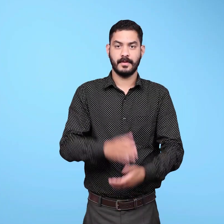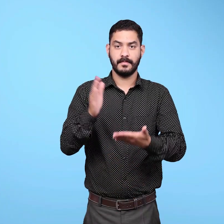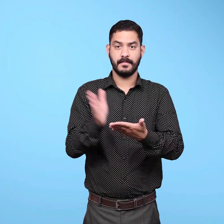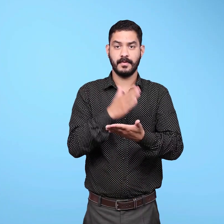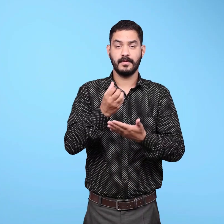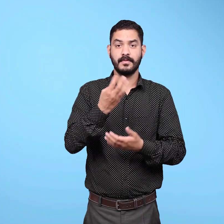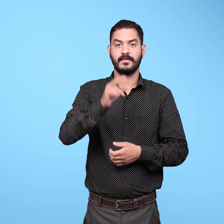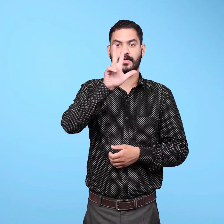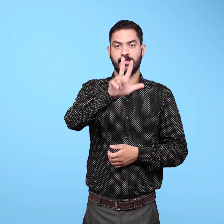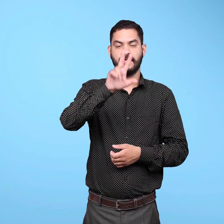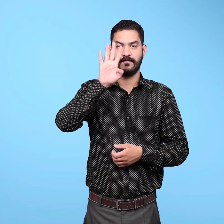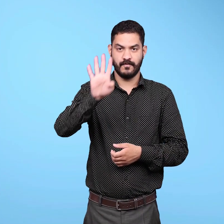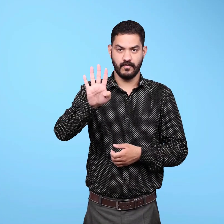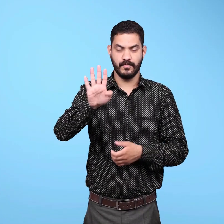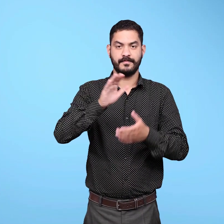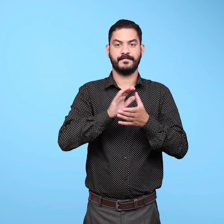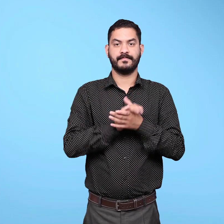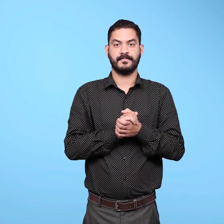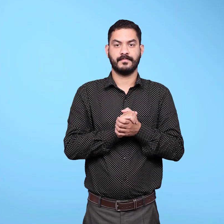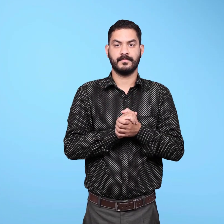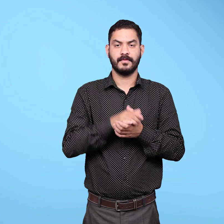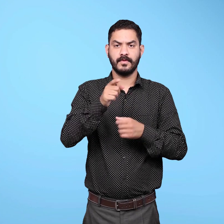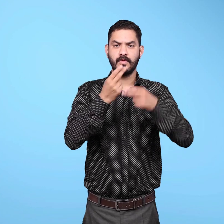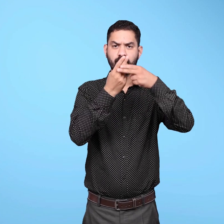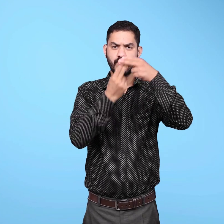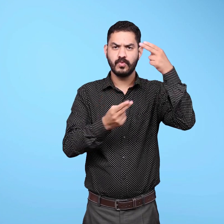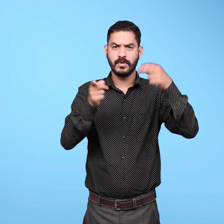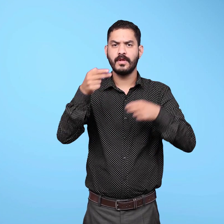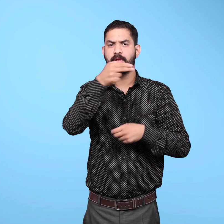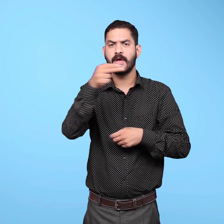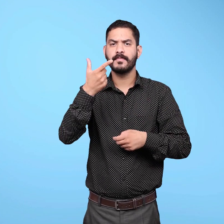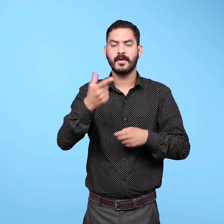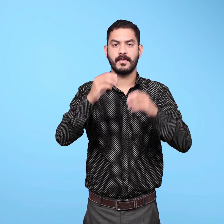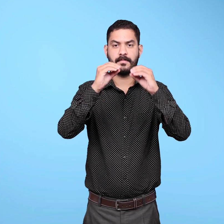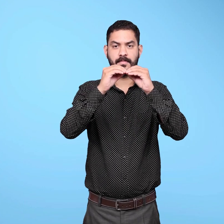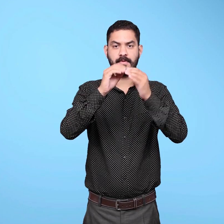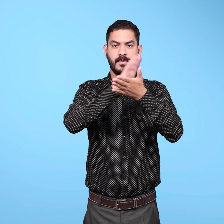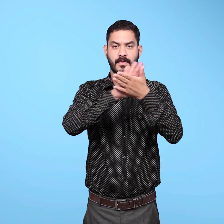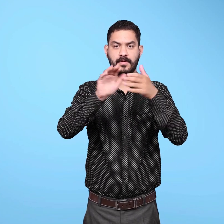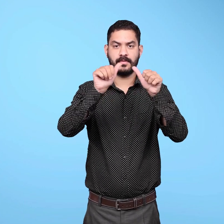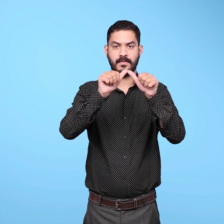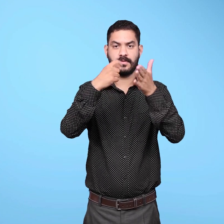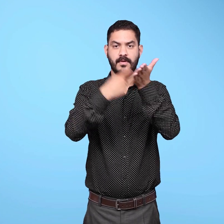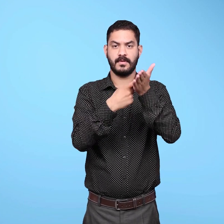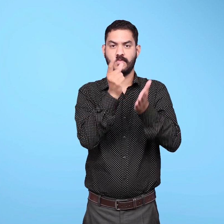Page number 84. The story of Gaza, the Greek name